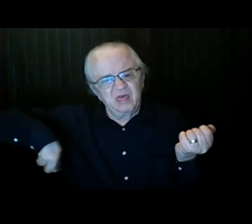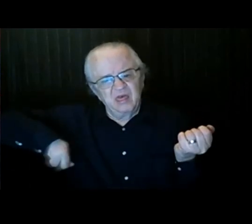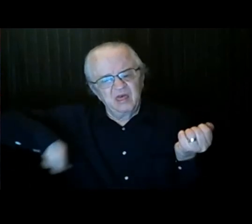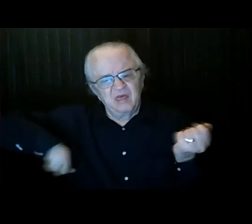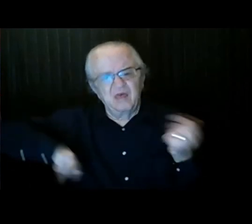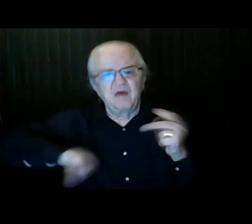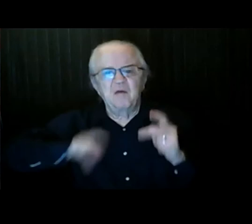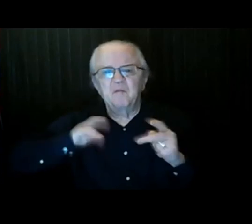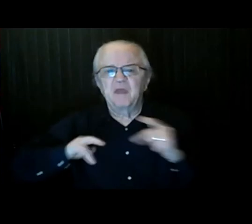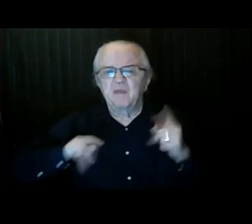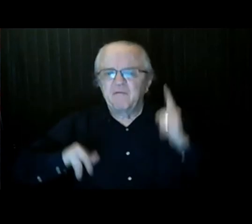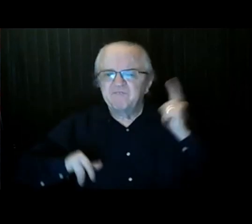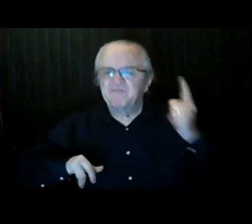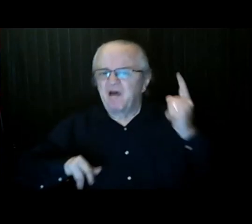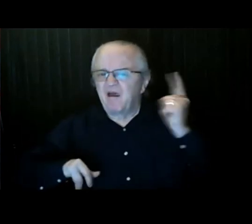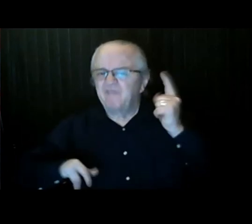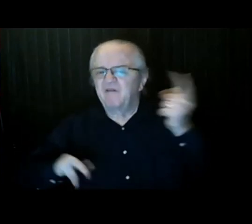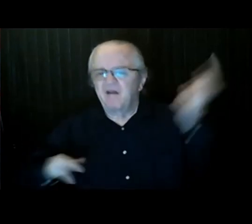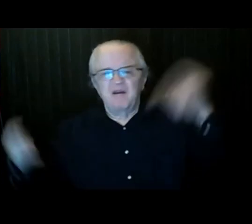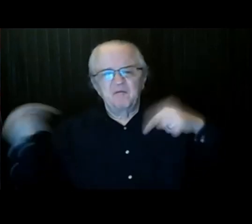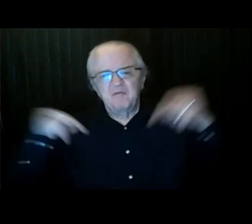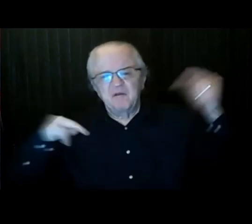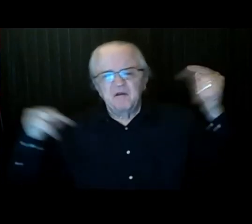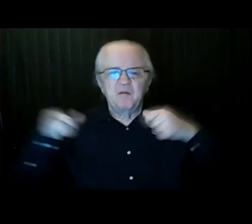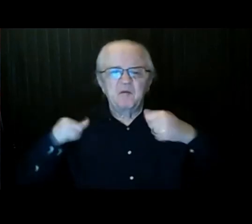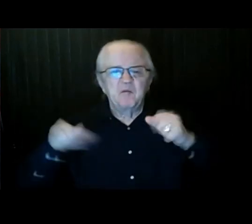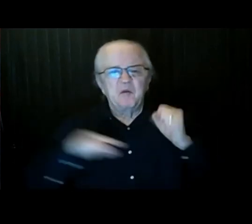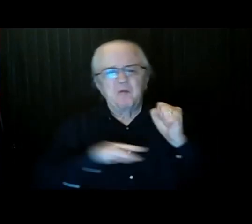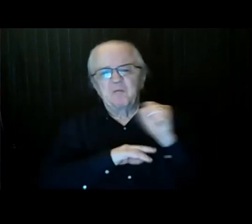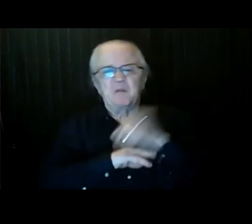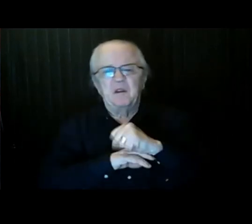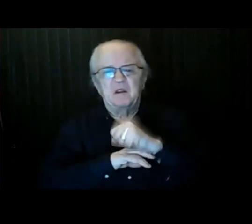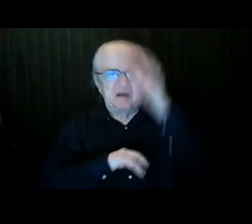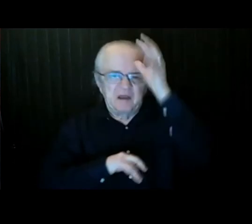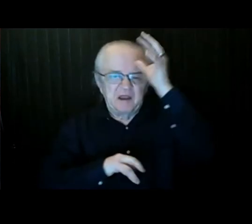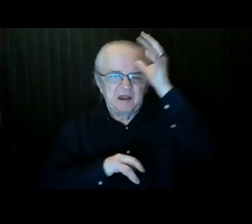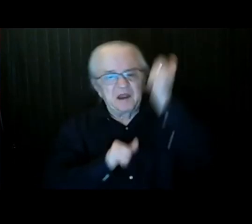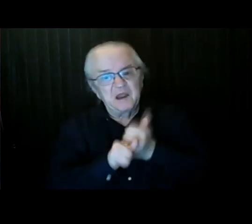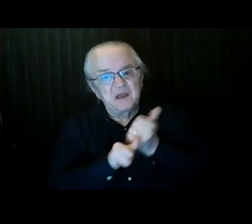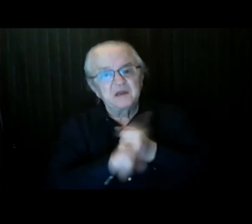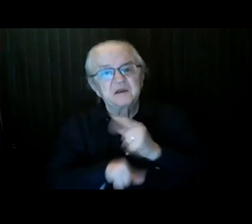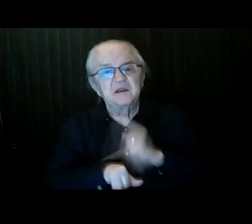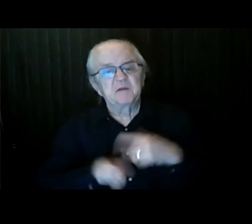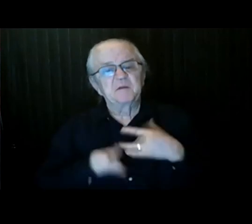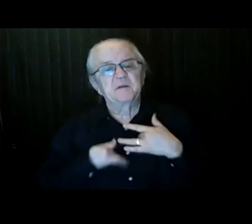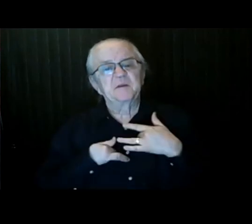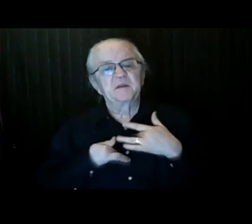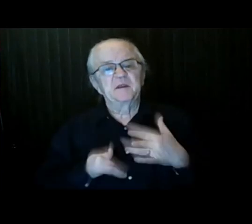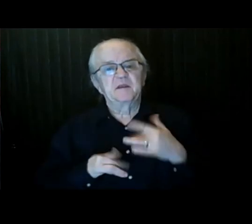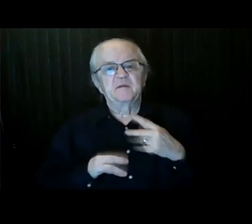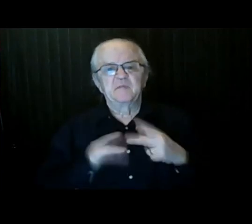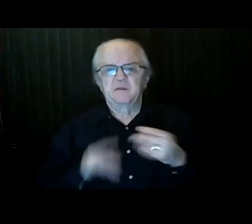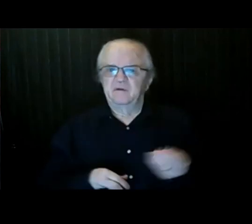came from all around to try to beat. And after each time, usually somebody would give him money.